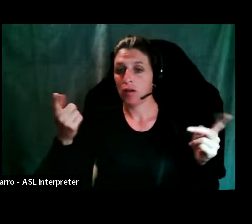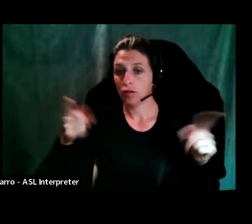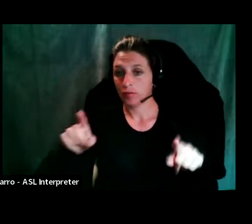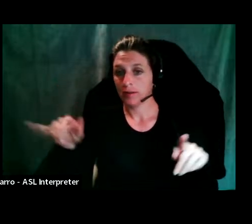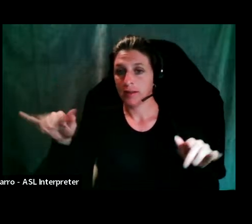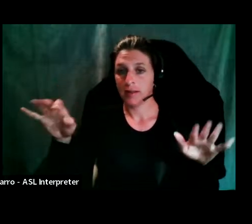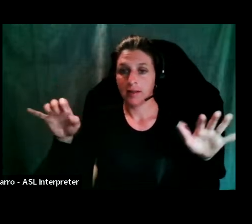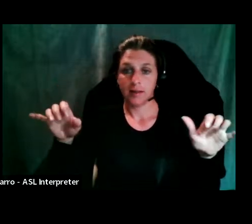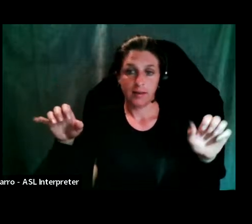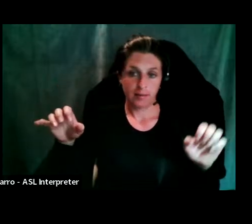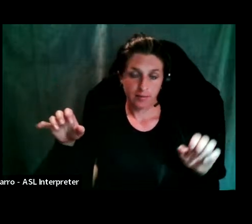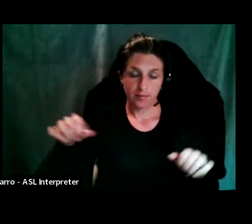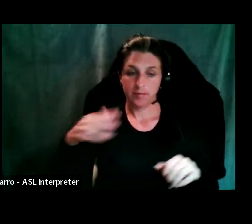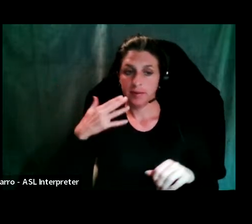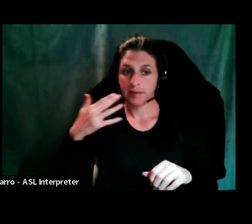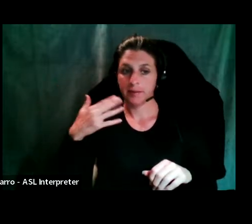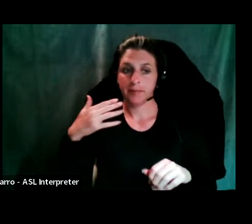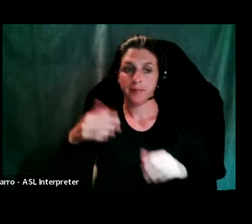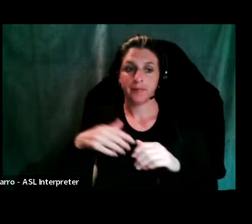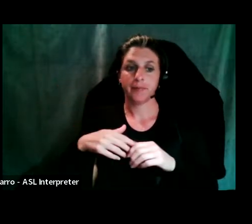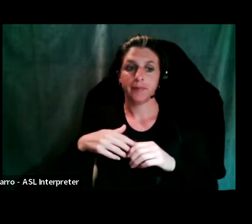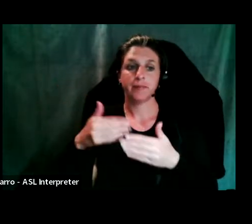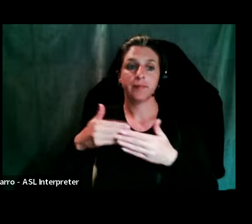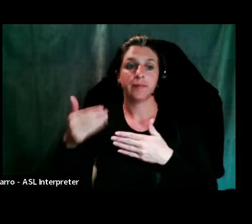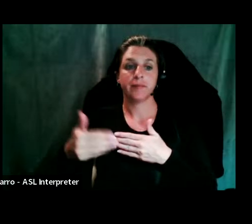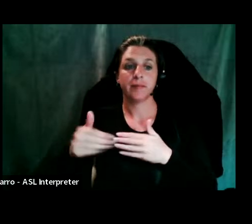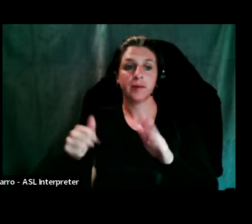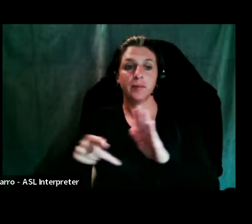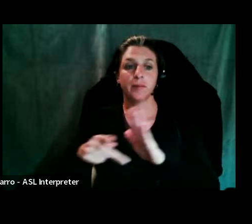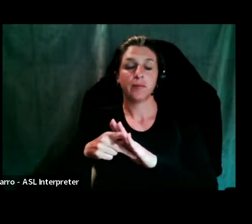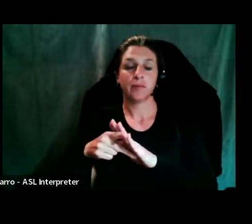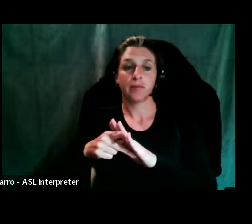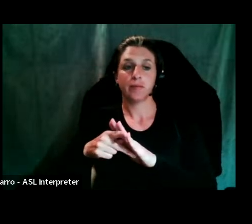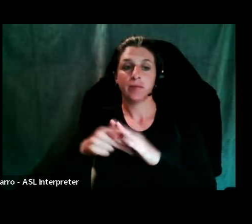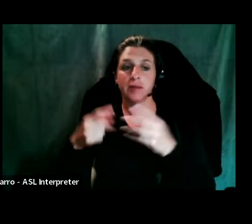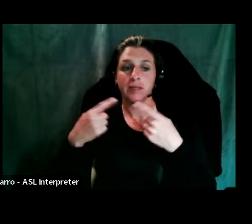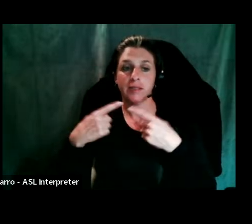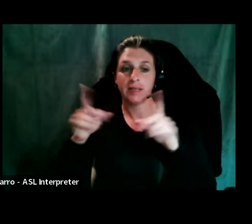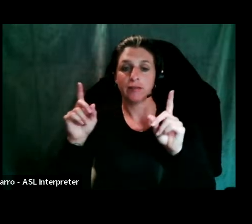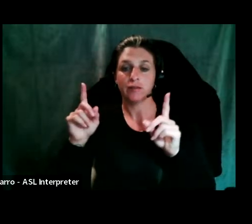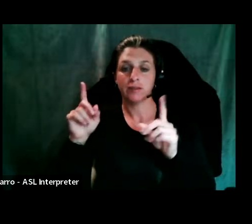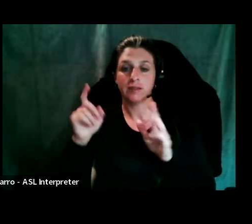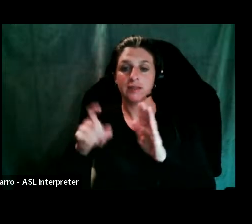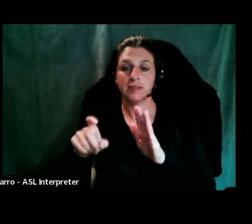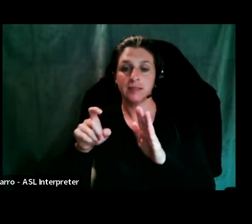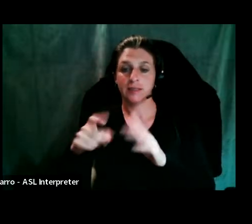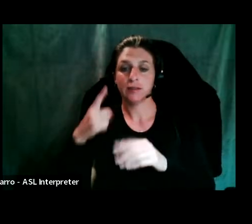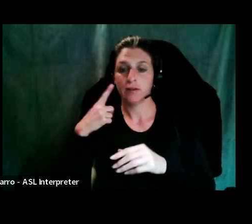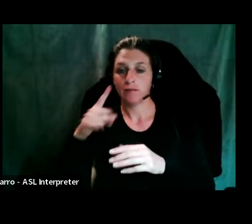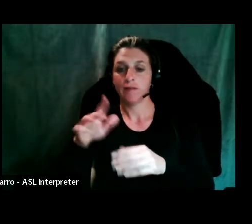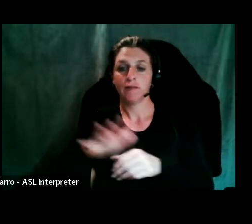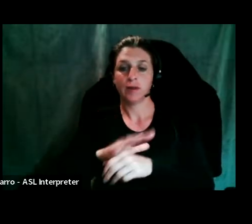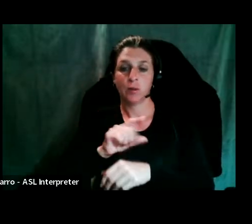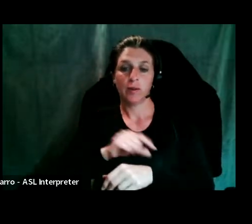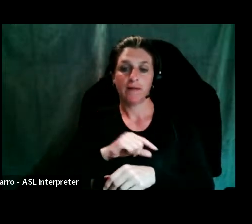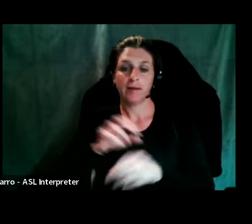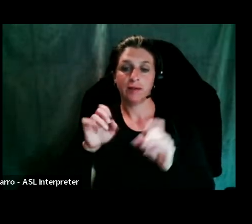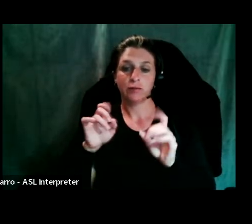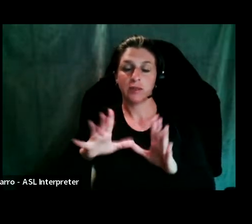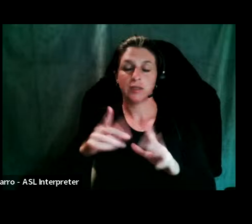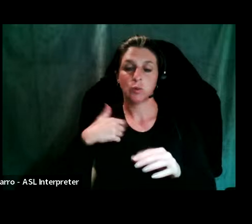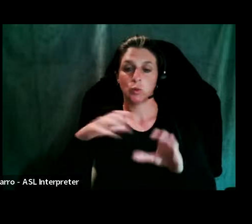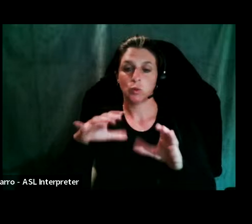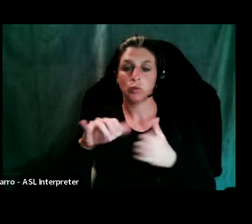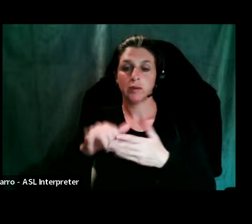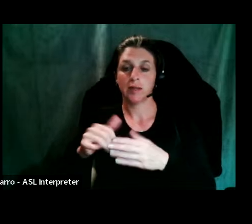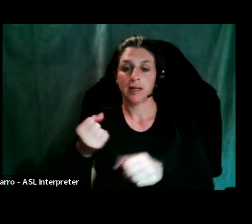Aye. Aye. Thank you. Next is the approval of declaration of need for fully qualified educators. We do this annually.